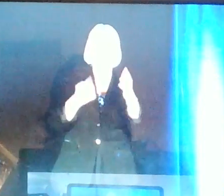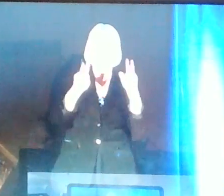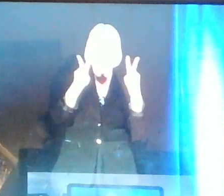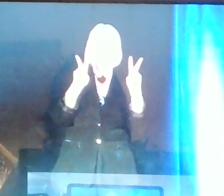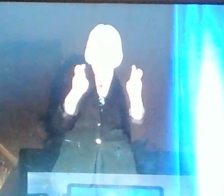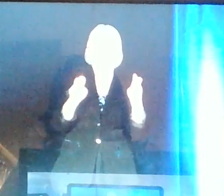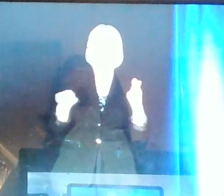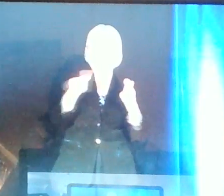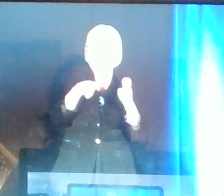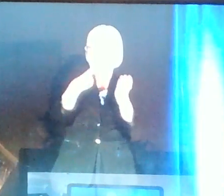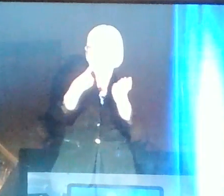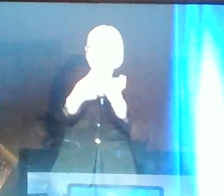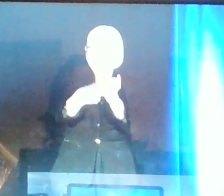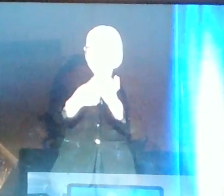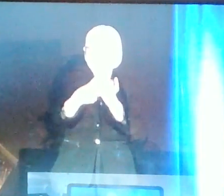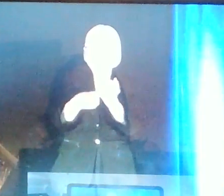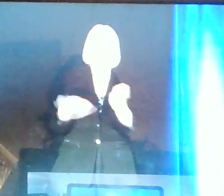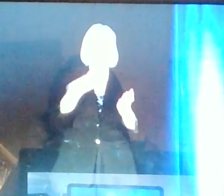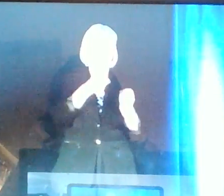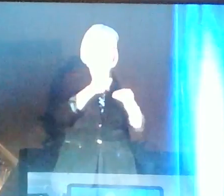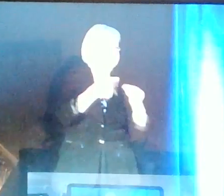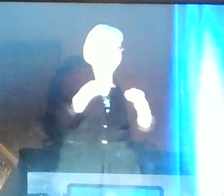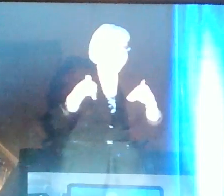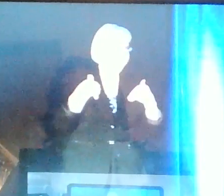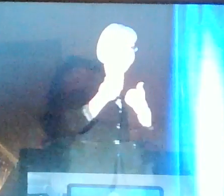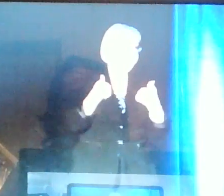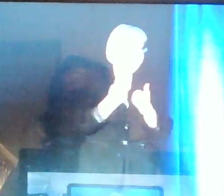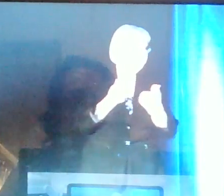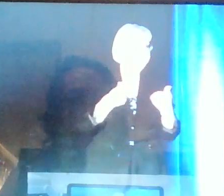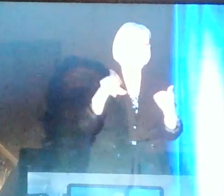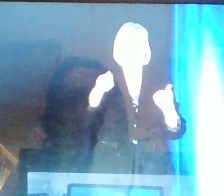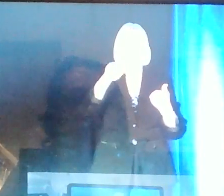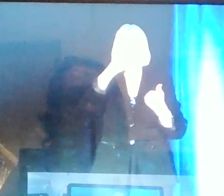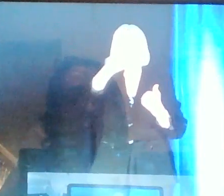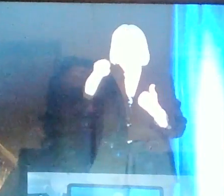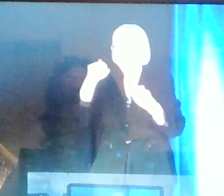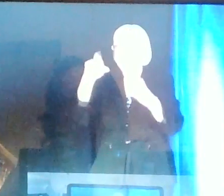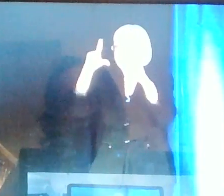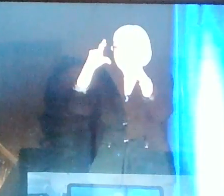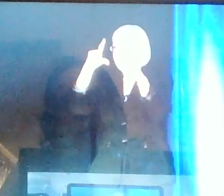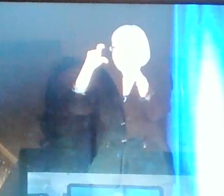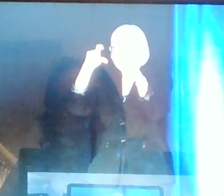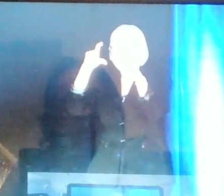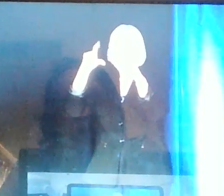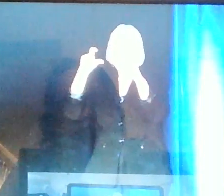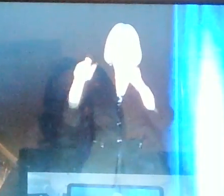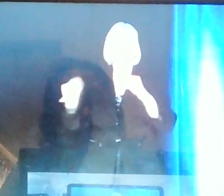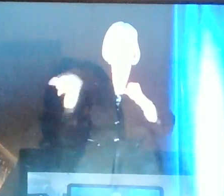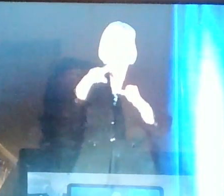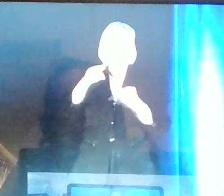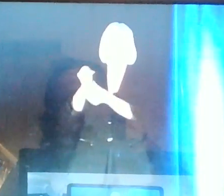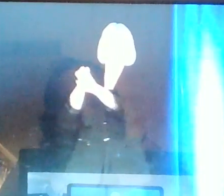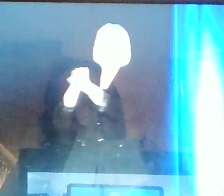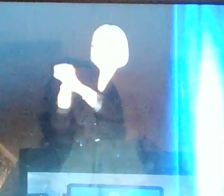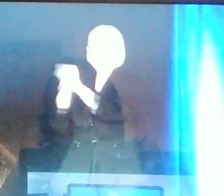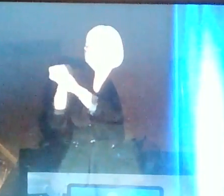yourselves, what topic you talk about and discuss, or if you like to talk about animals and